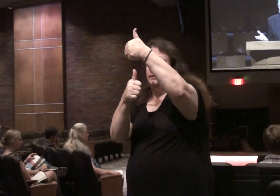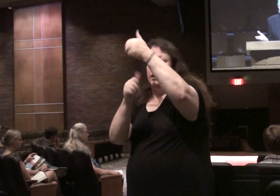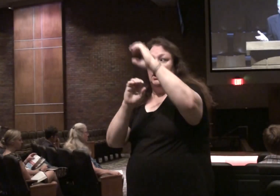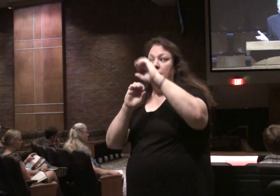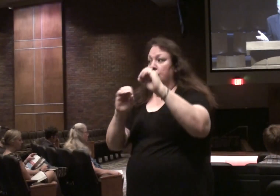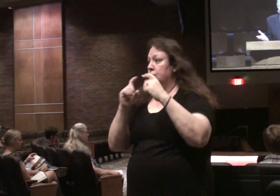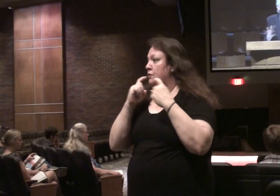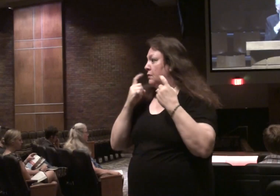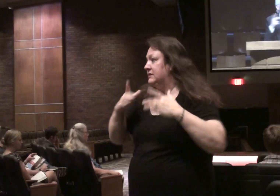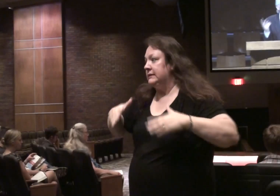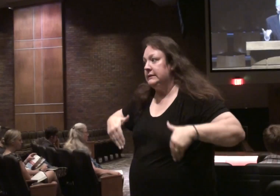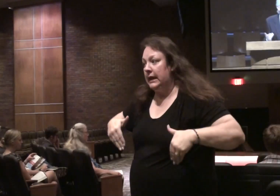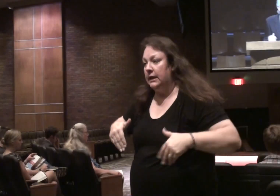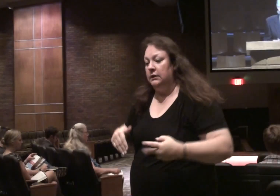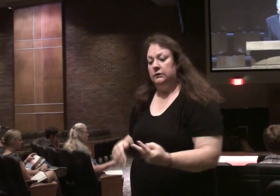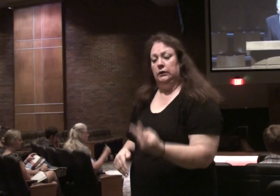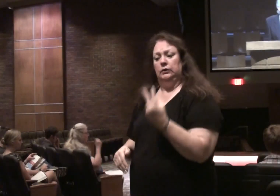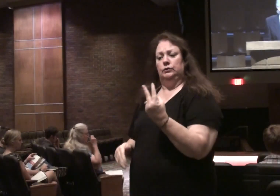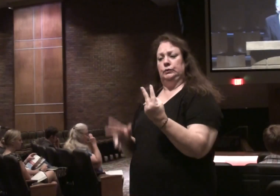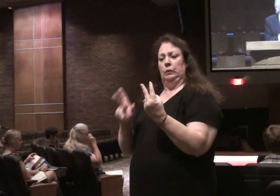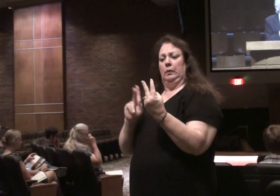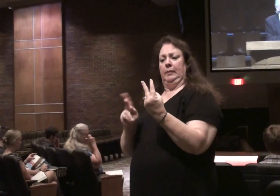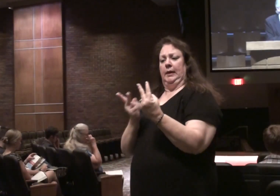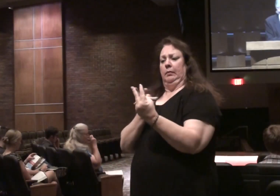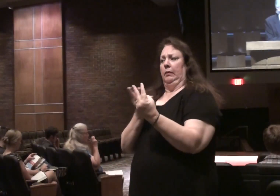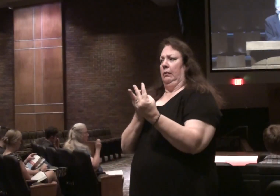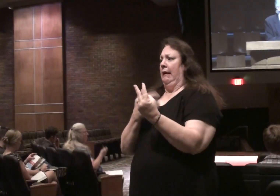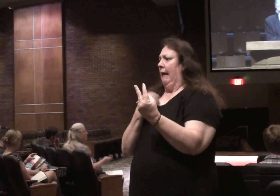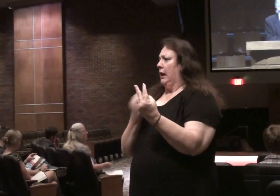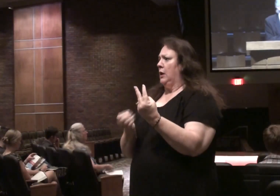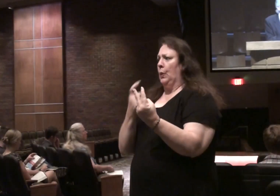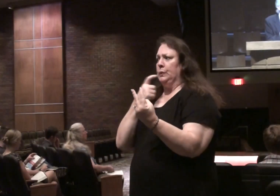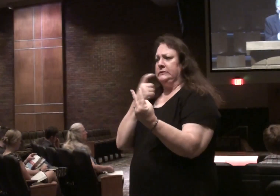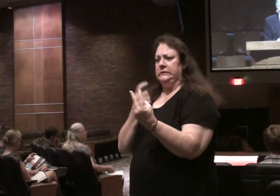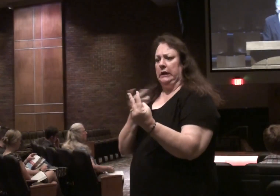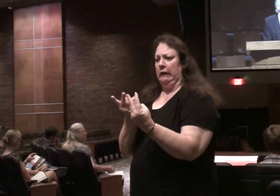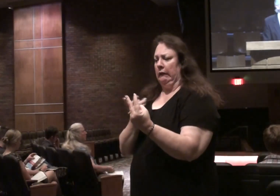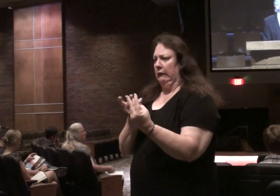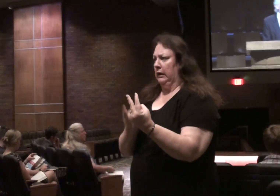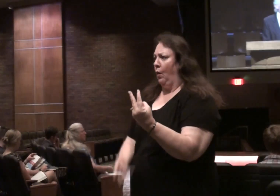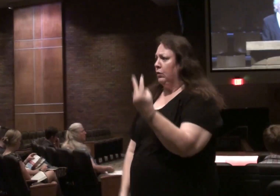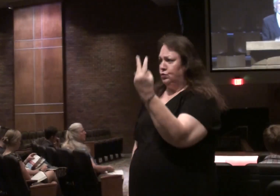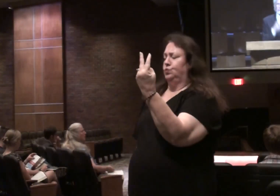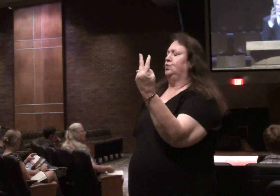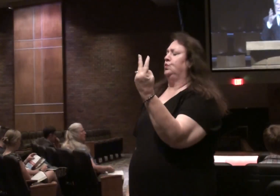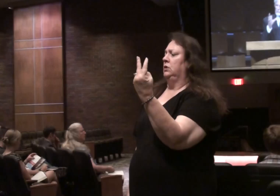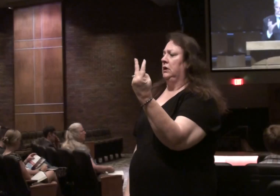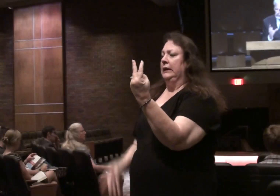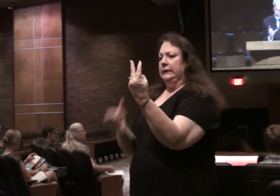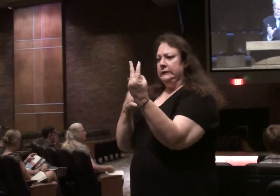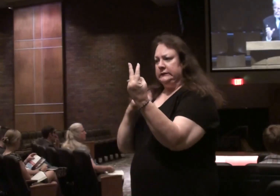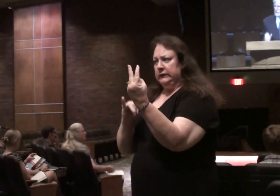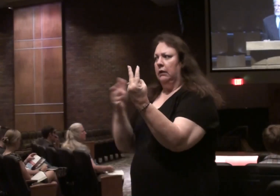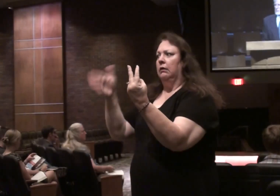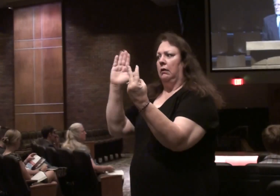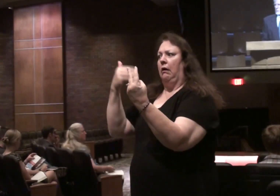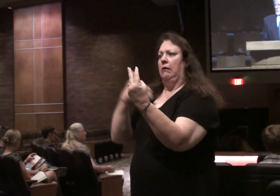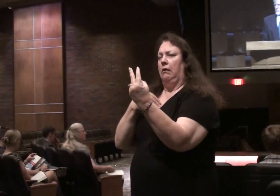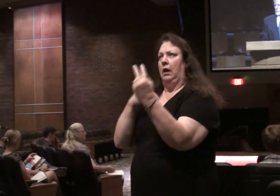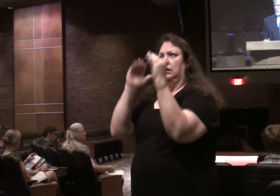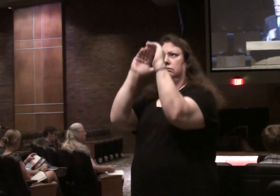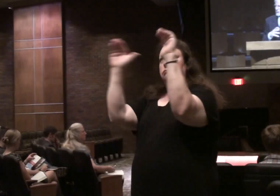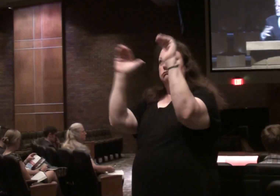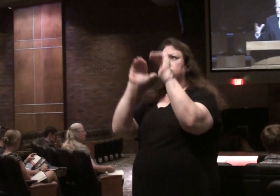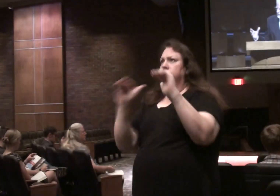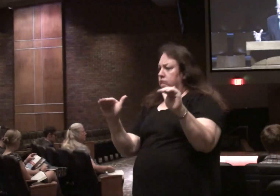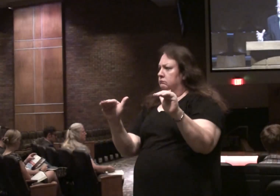in the world, only two people without sin on the face of the earth. And yet there was a structure